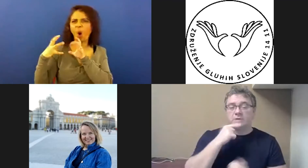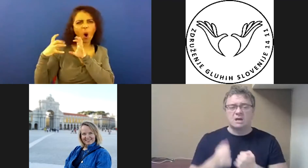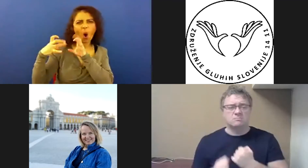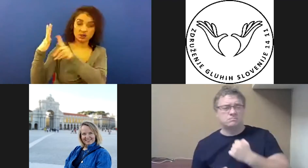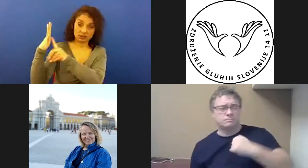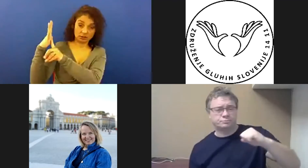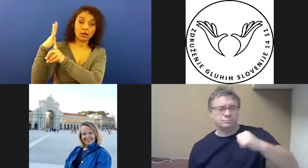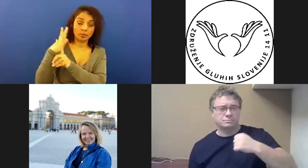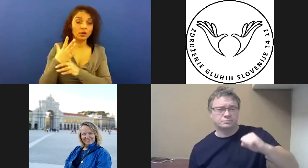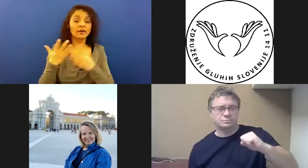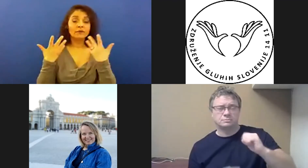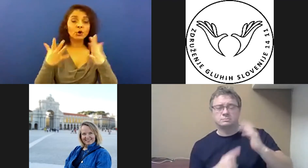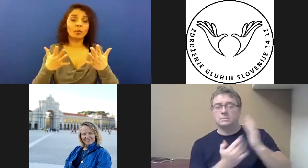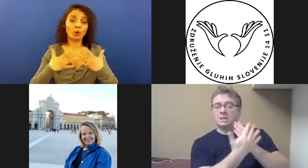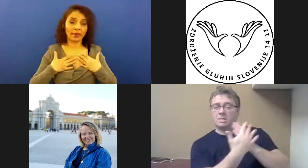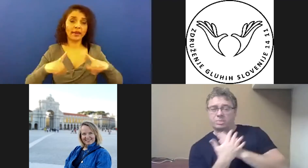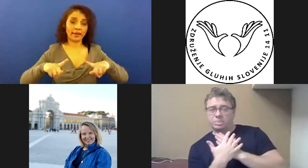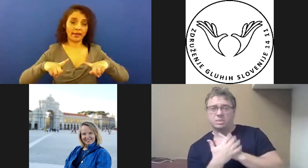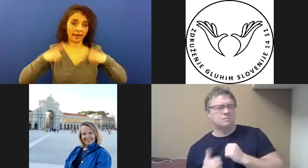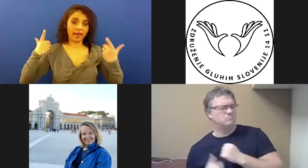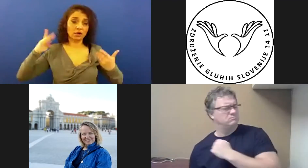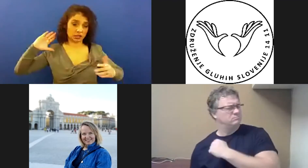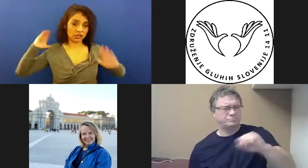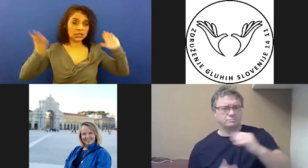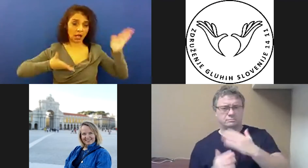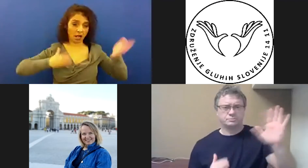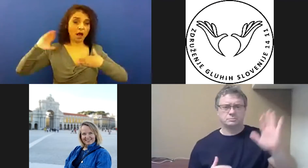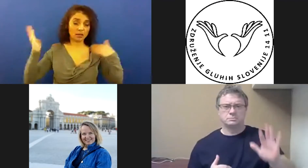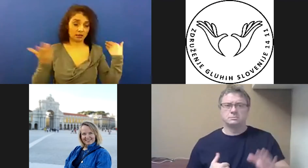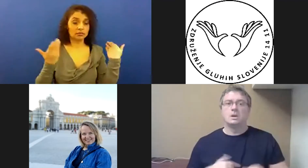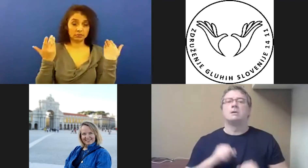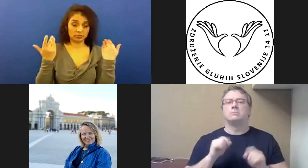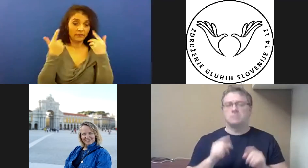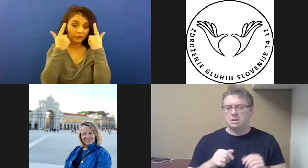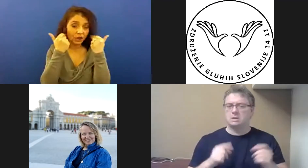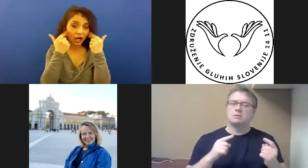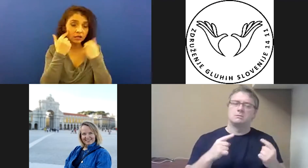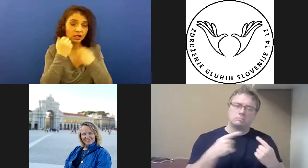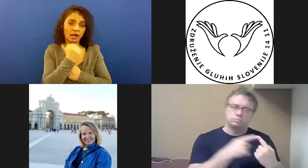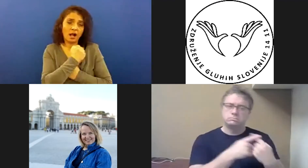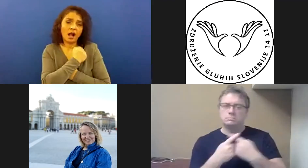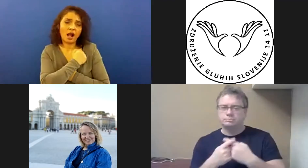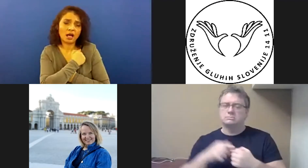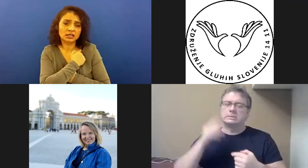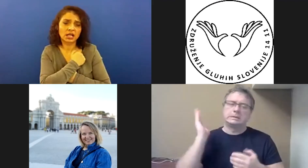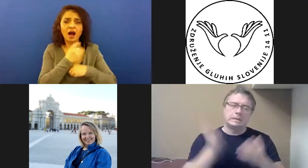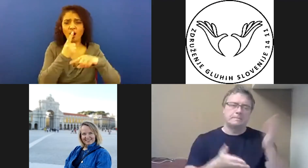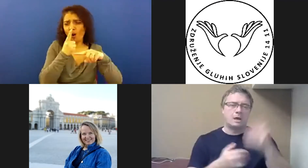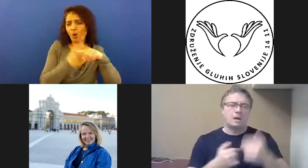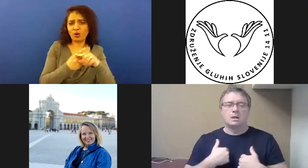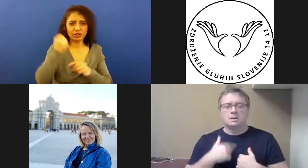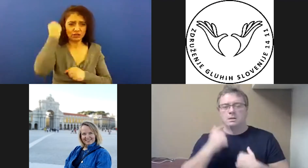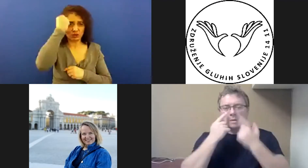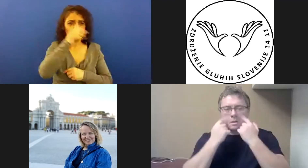He was oppressing us. I started having a serious series